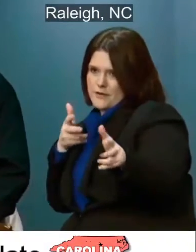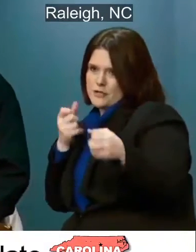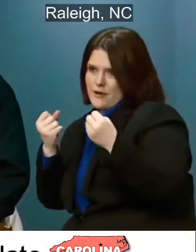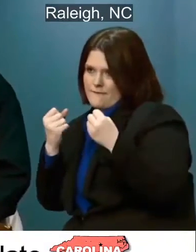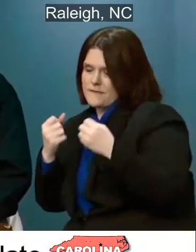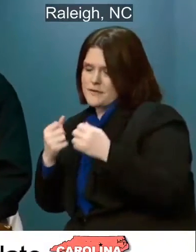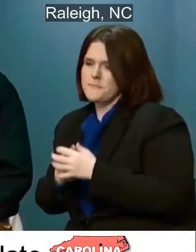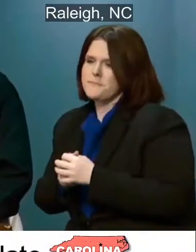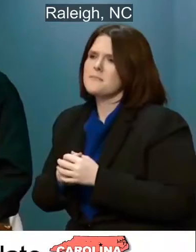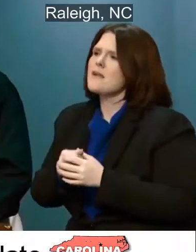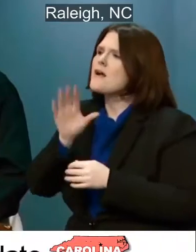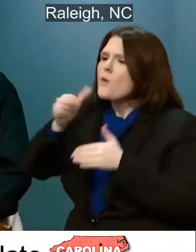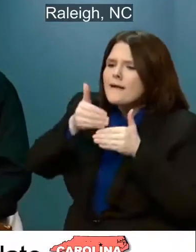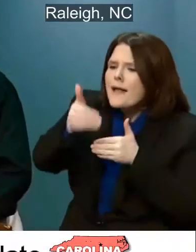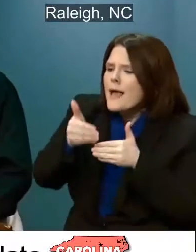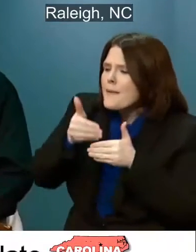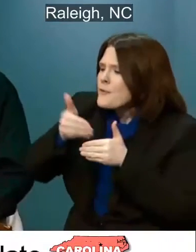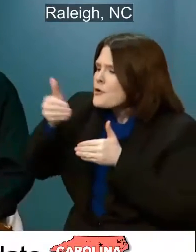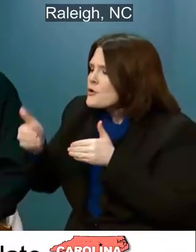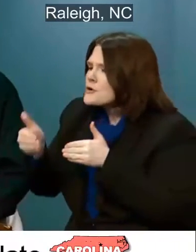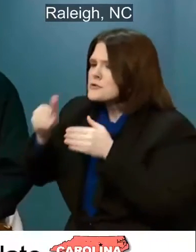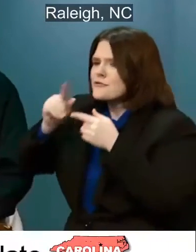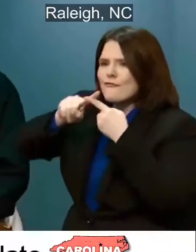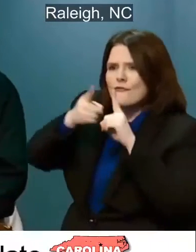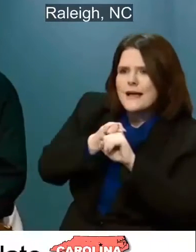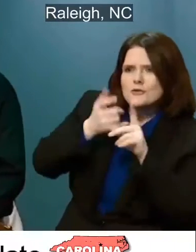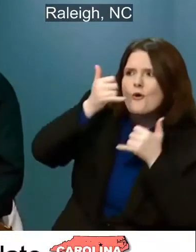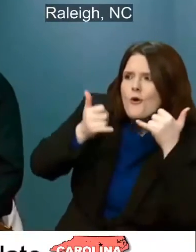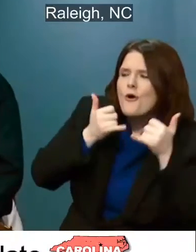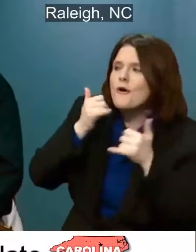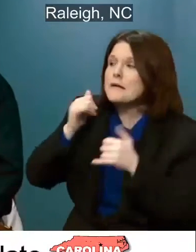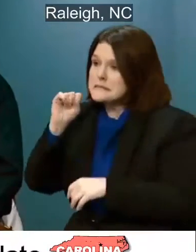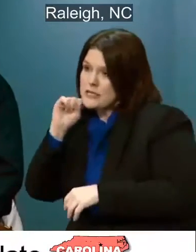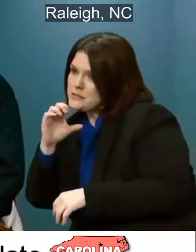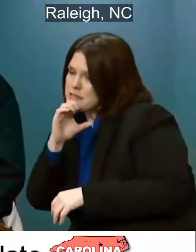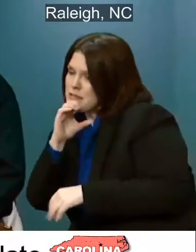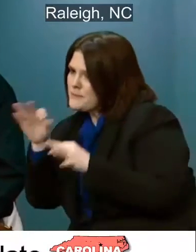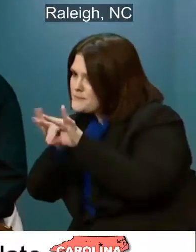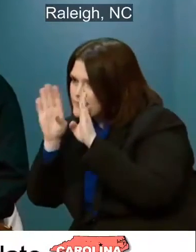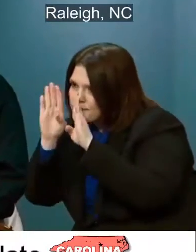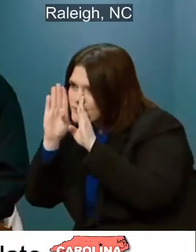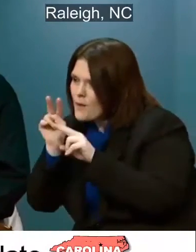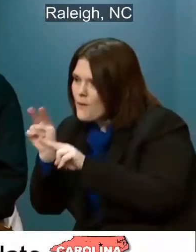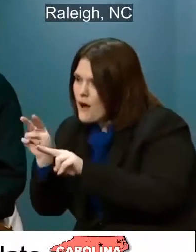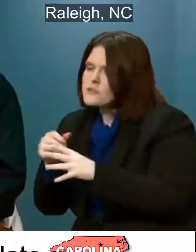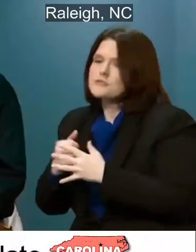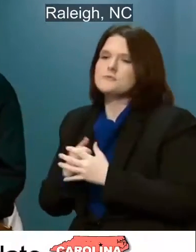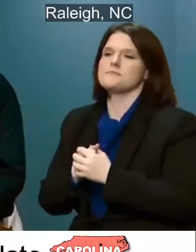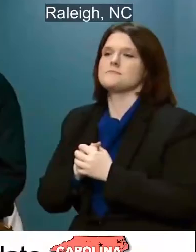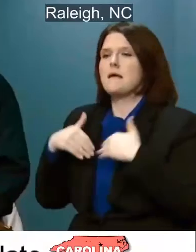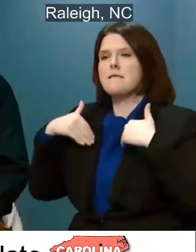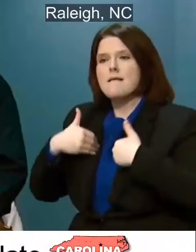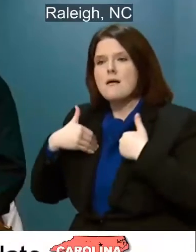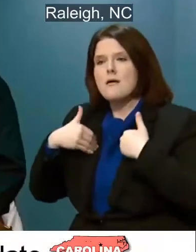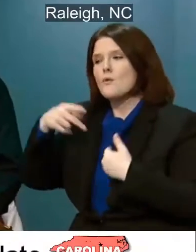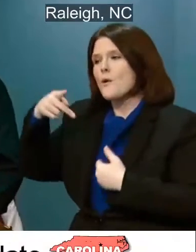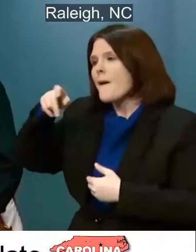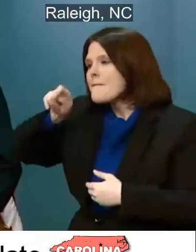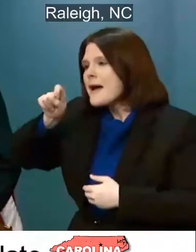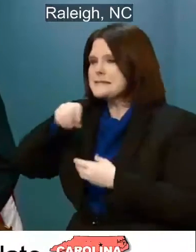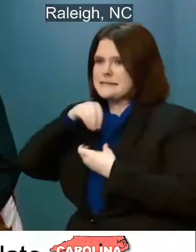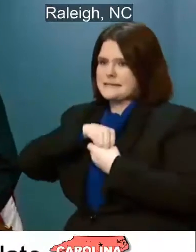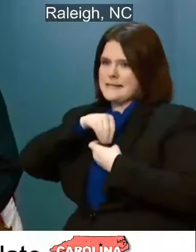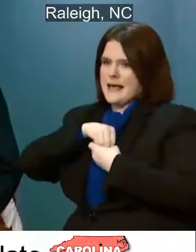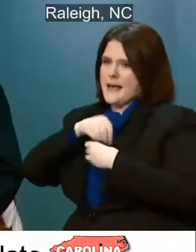Remember to check on neighbors and friends, particularly seniors. Also bring your pets indoors to make sure